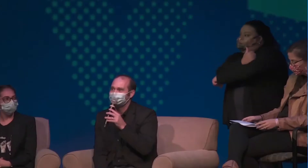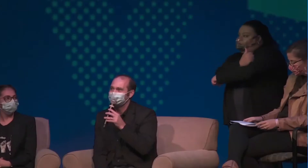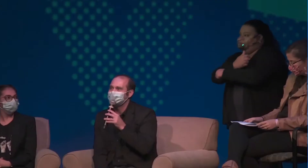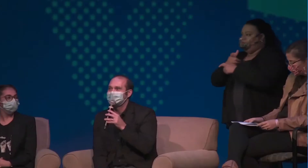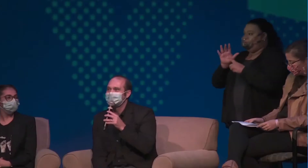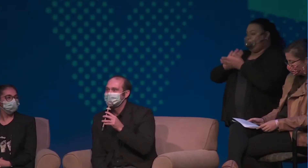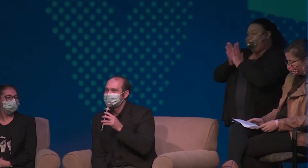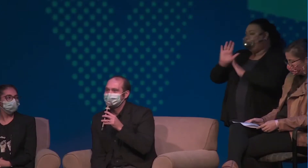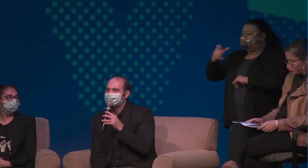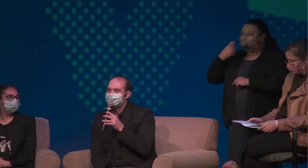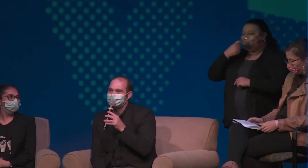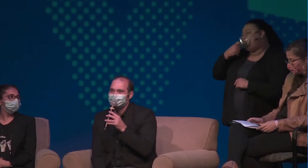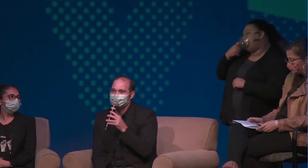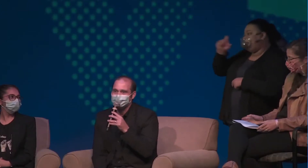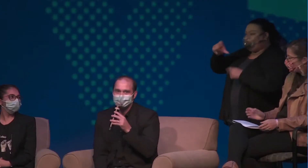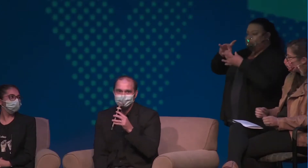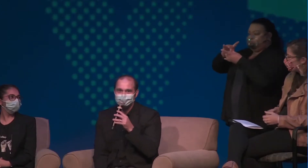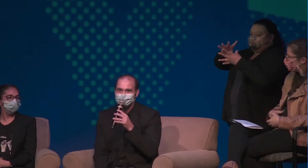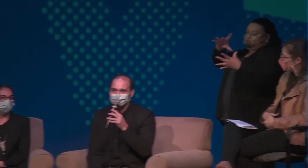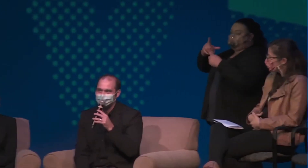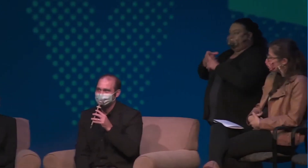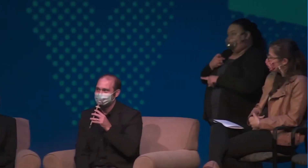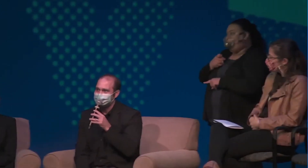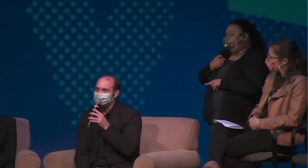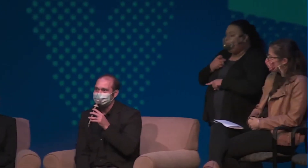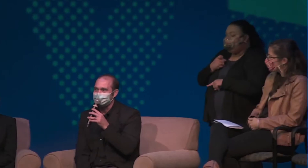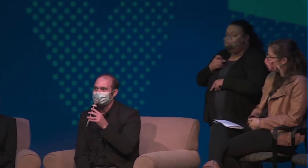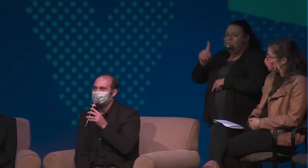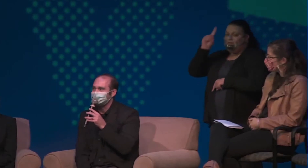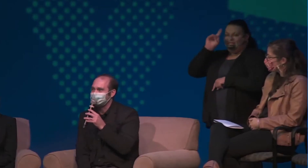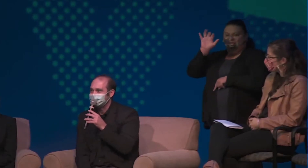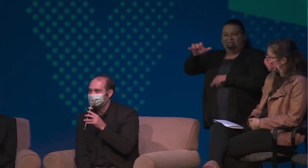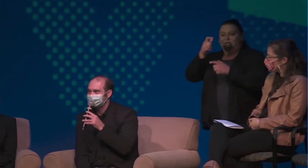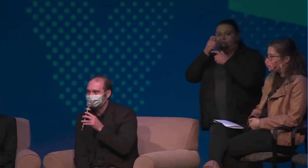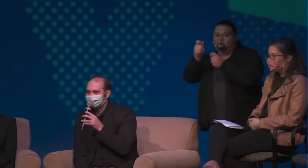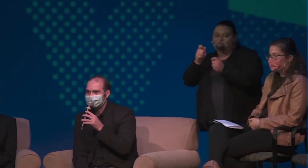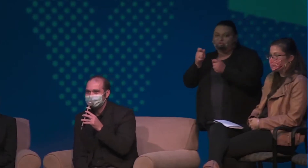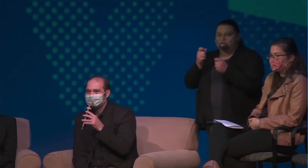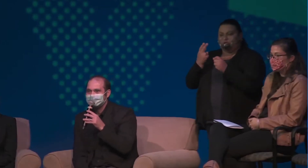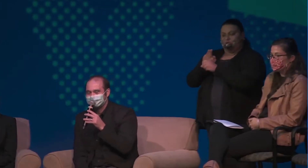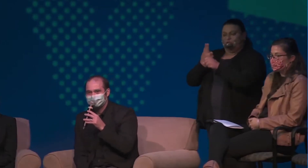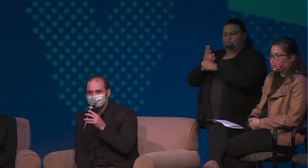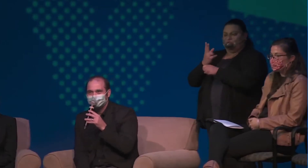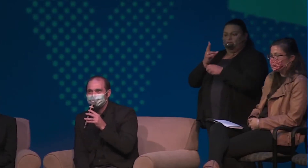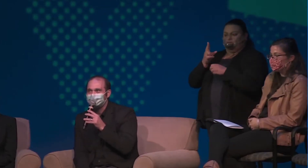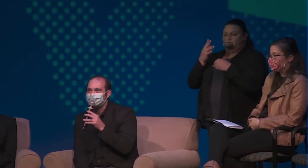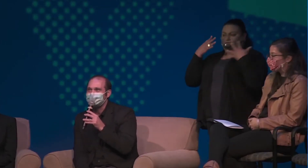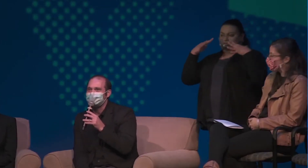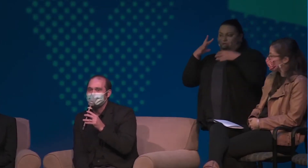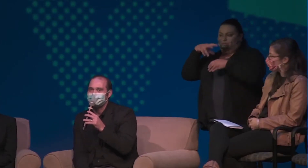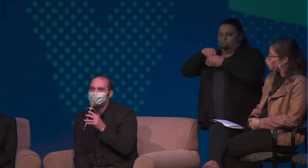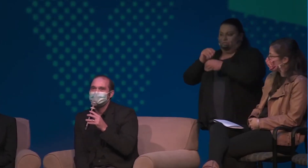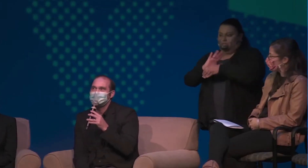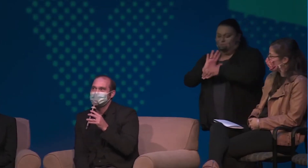go of. So I thought that was a really interesting use of the sound in the movie. And I've seen other